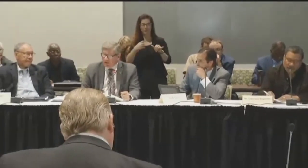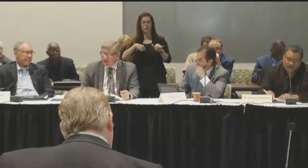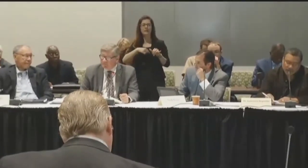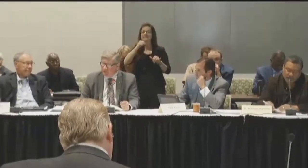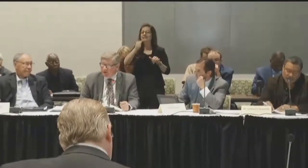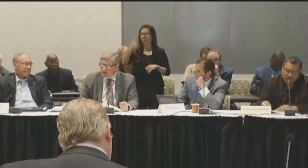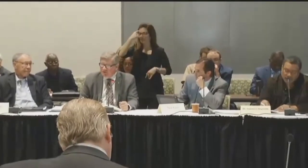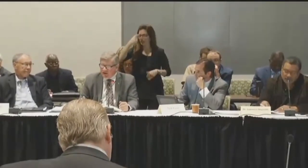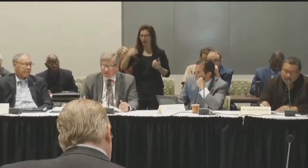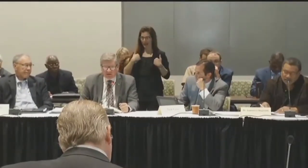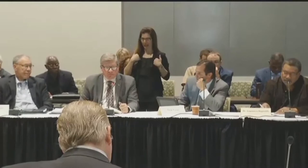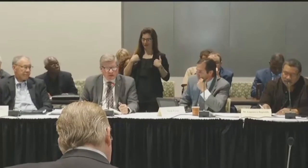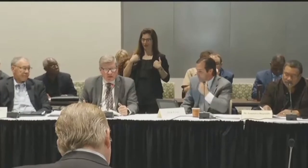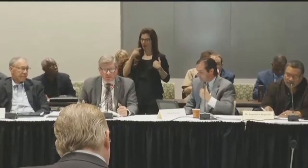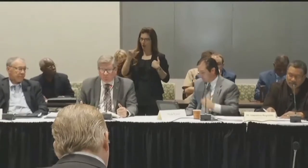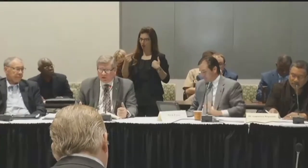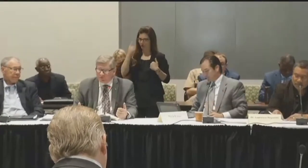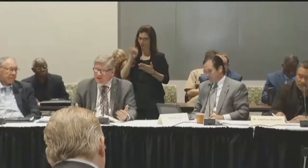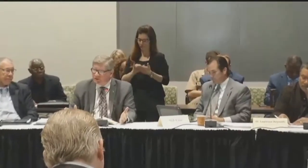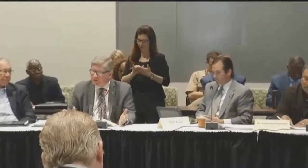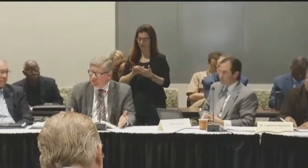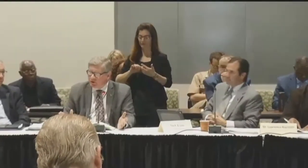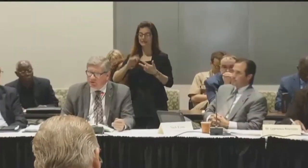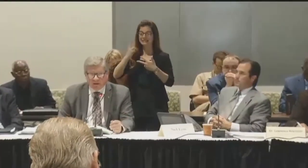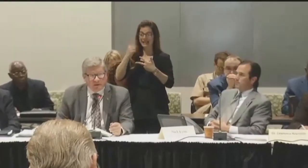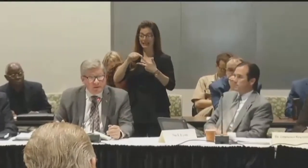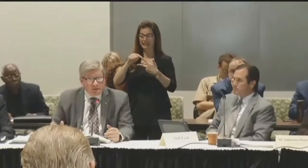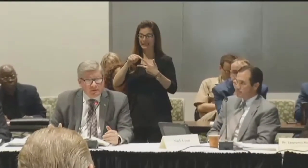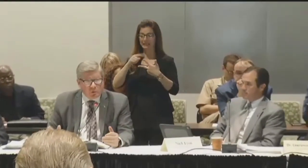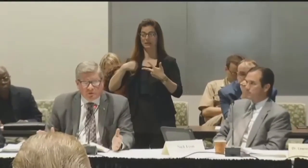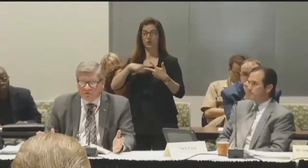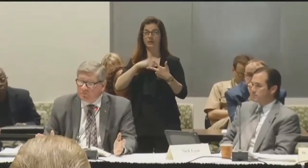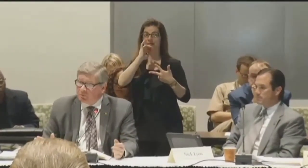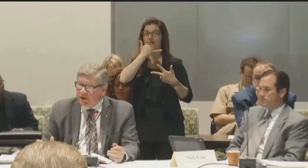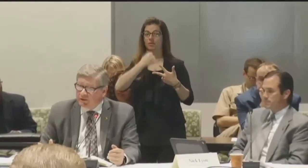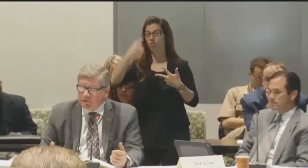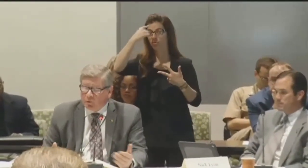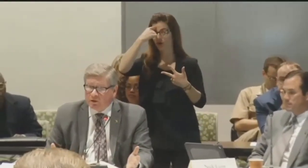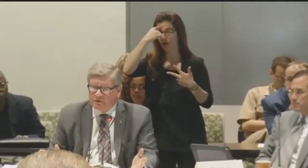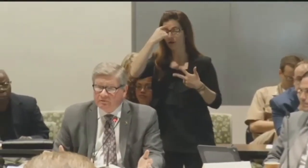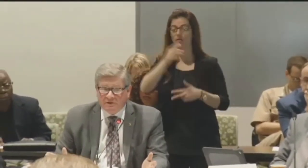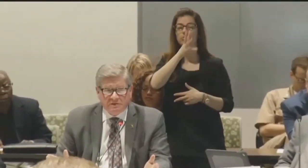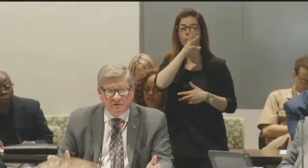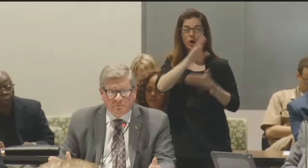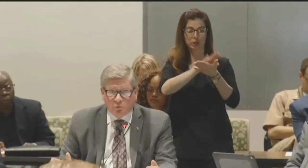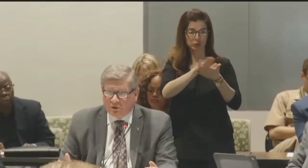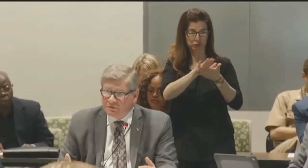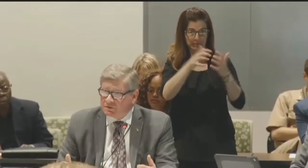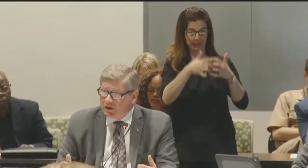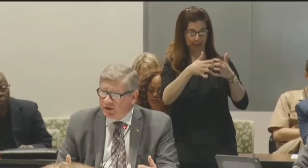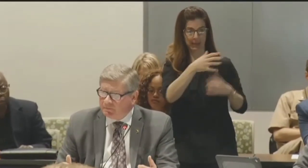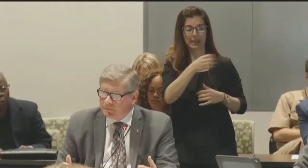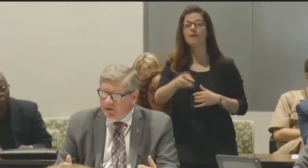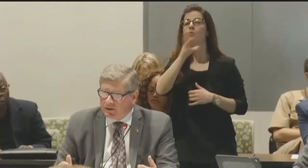Secondly, we mistakenly thought that the water treatment plant and the water delivery system